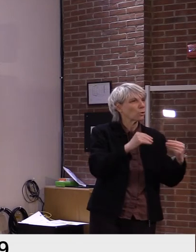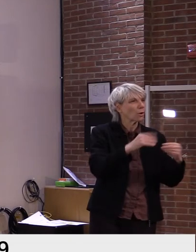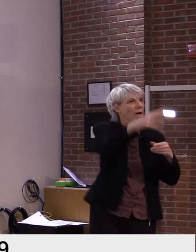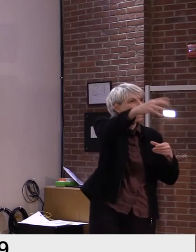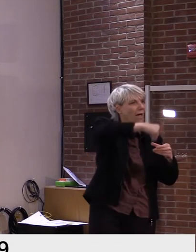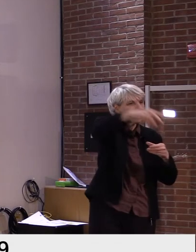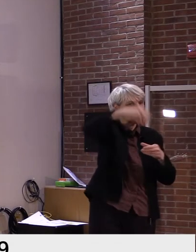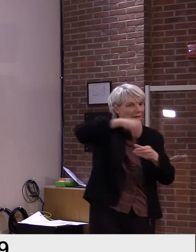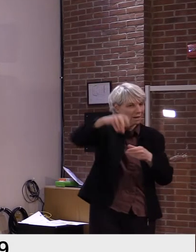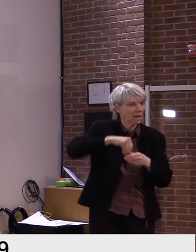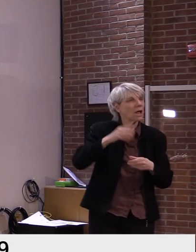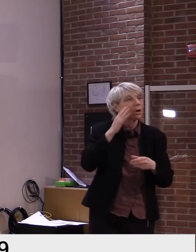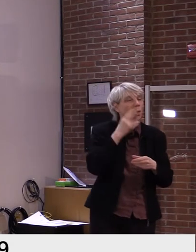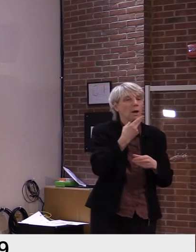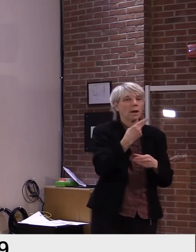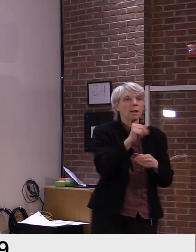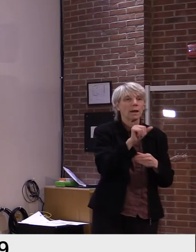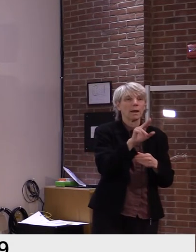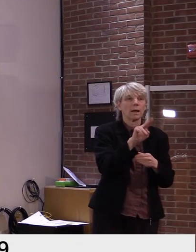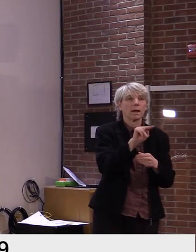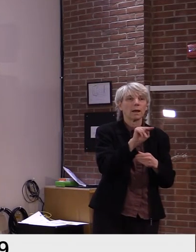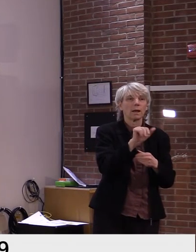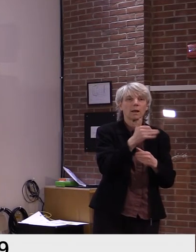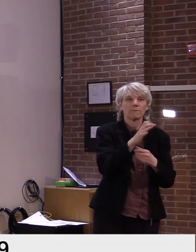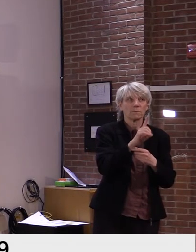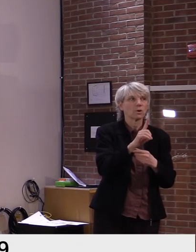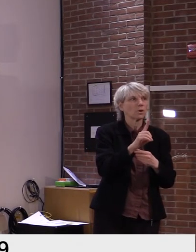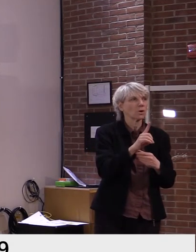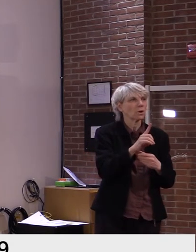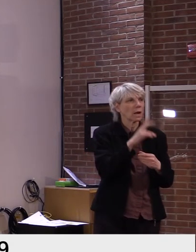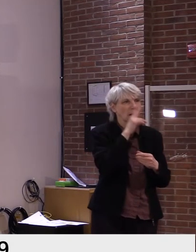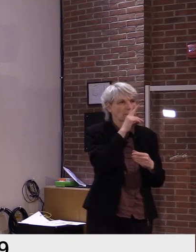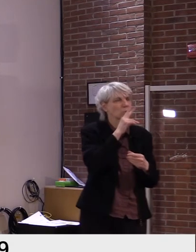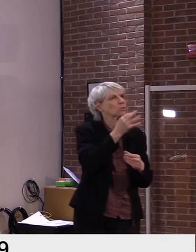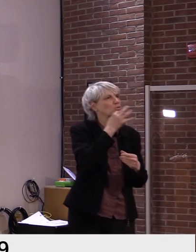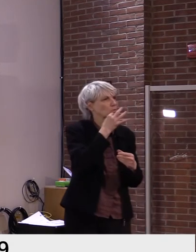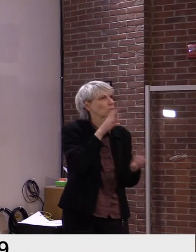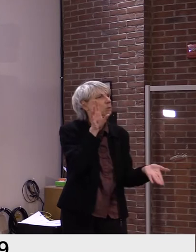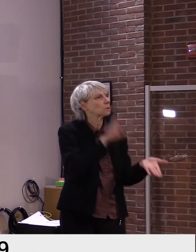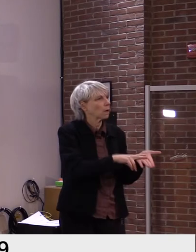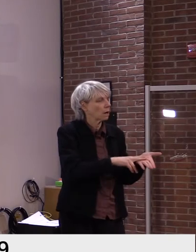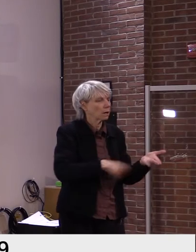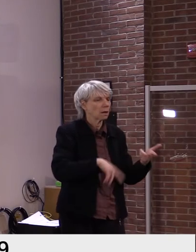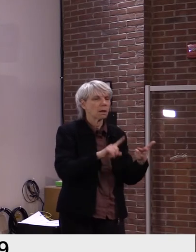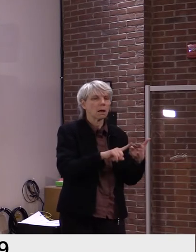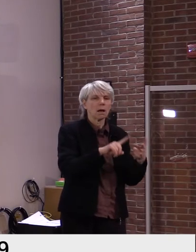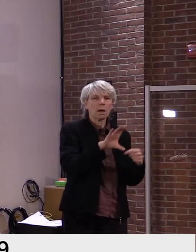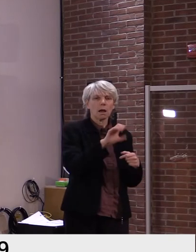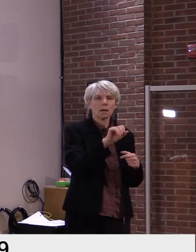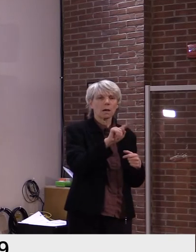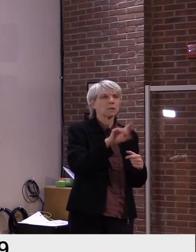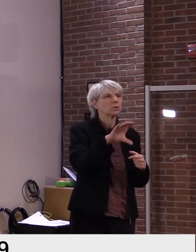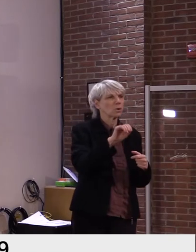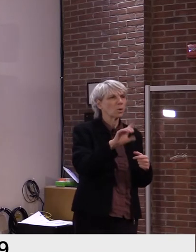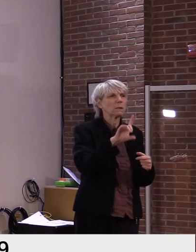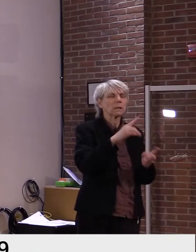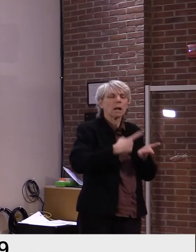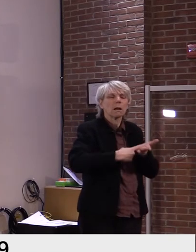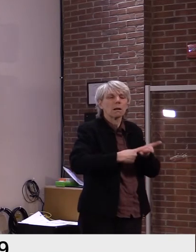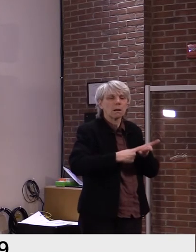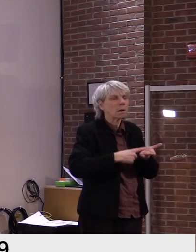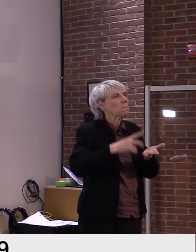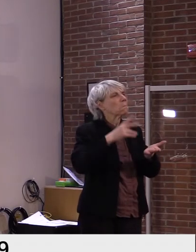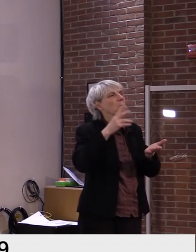we're fairly close in discussions with. I think we have had discussions with Costco as we move forward. So